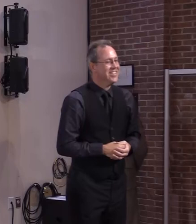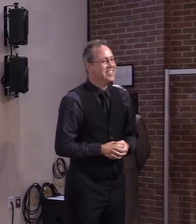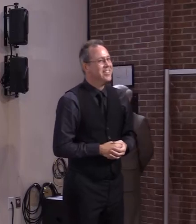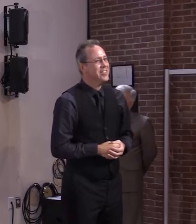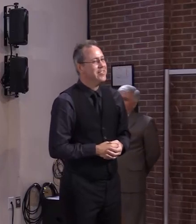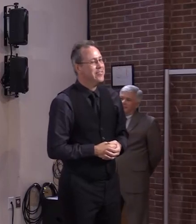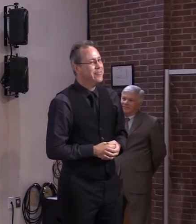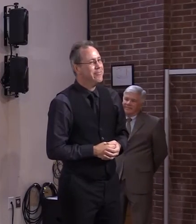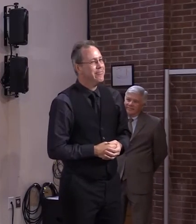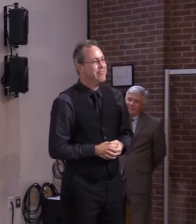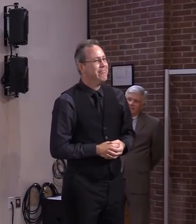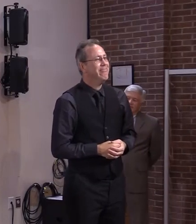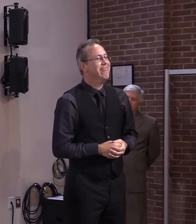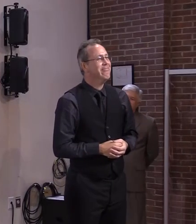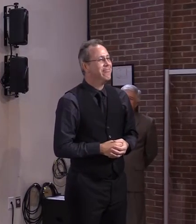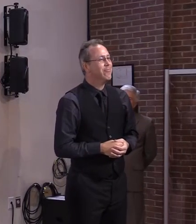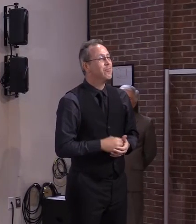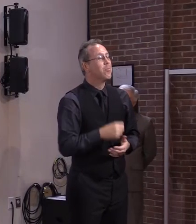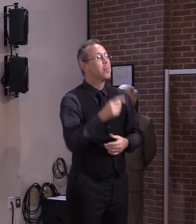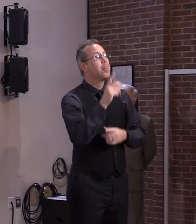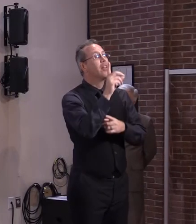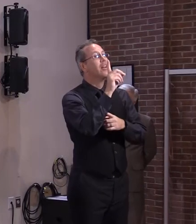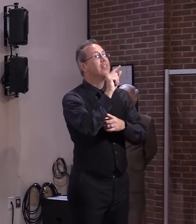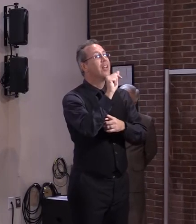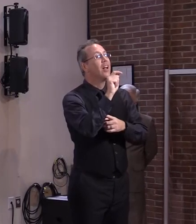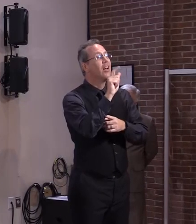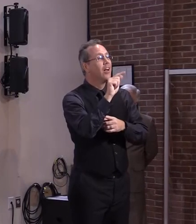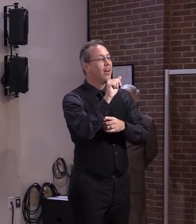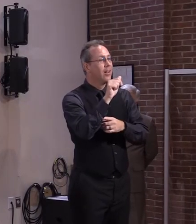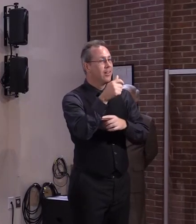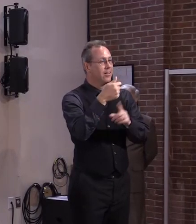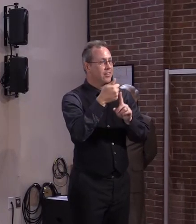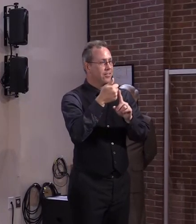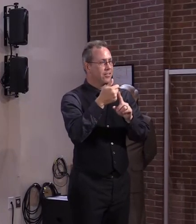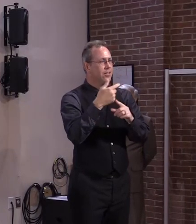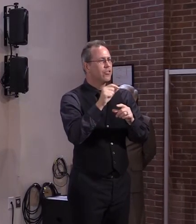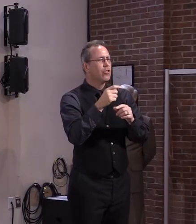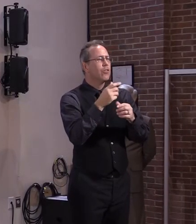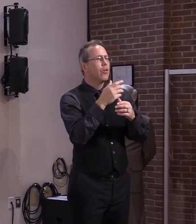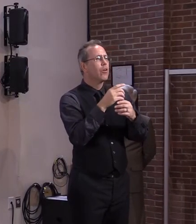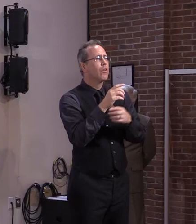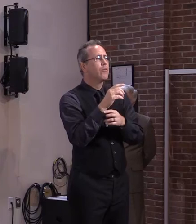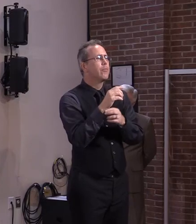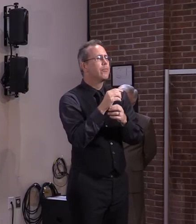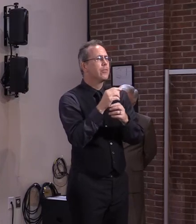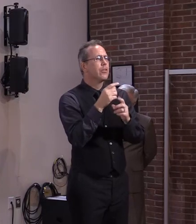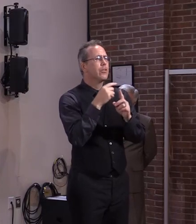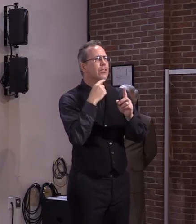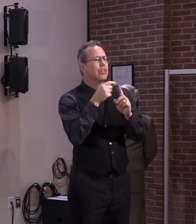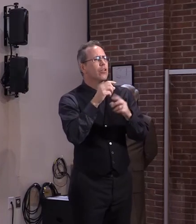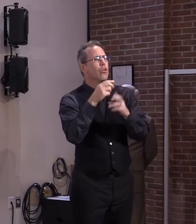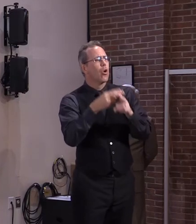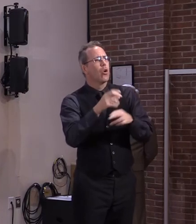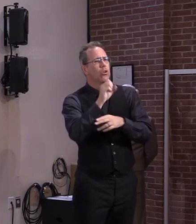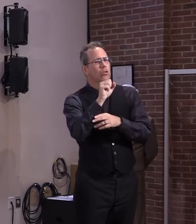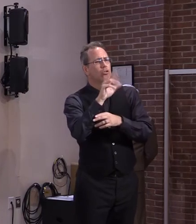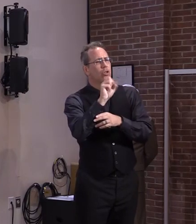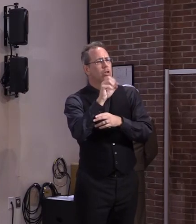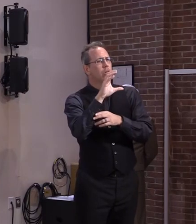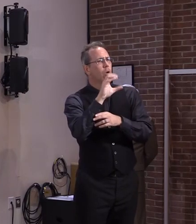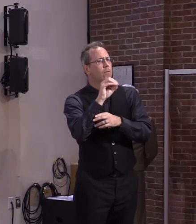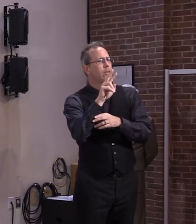The variant is still the SARS-CoV-2 virus. And the actually tests have been